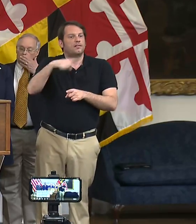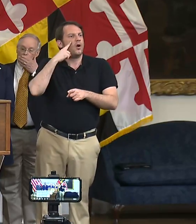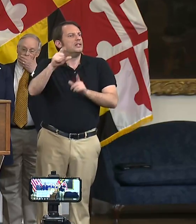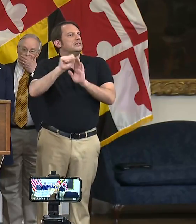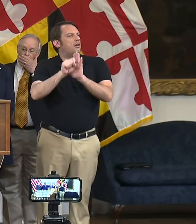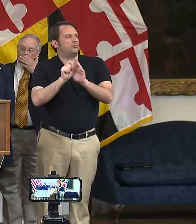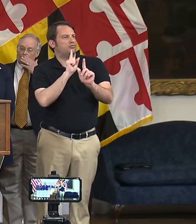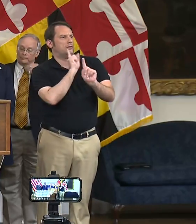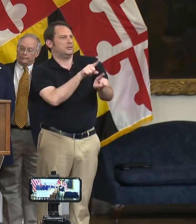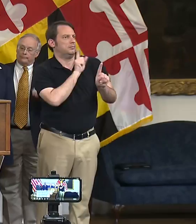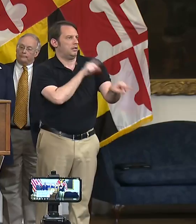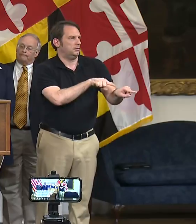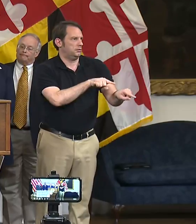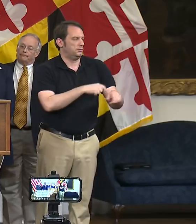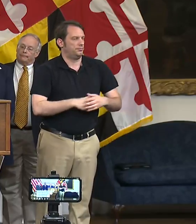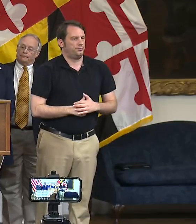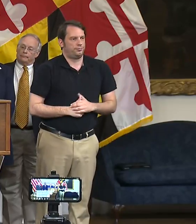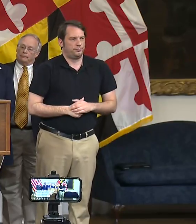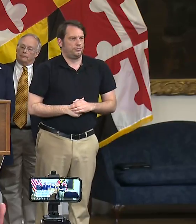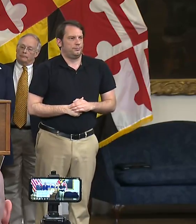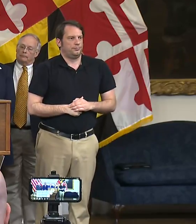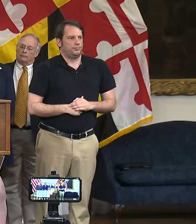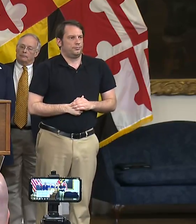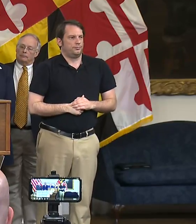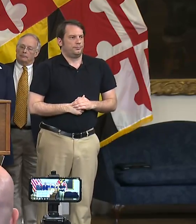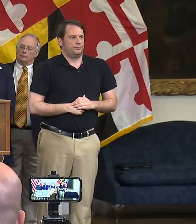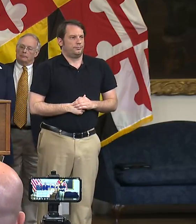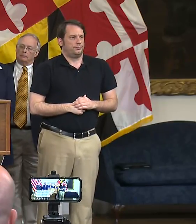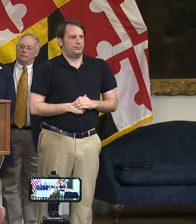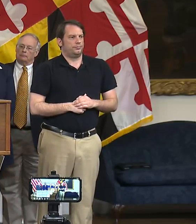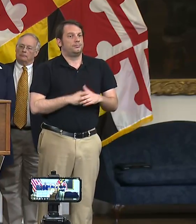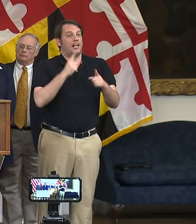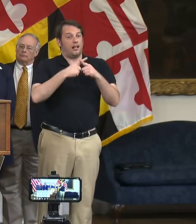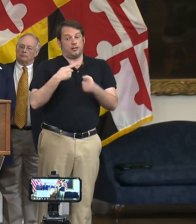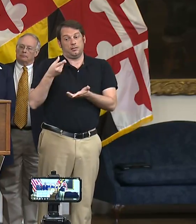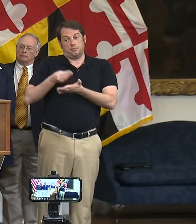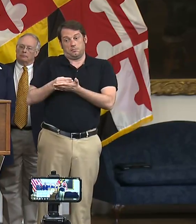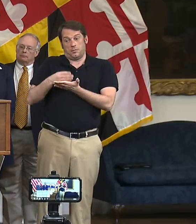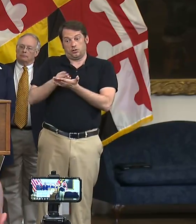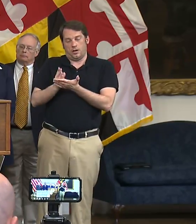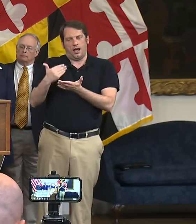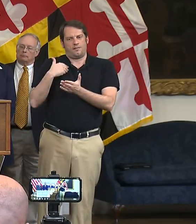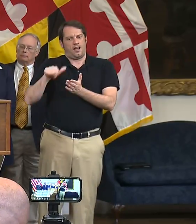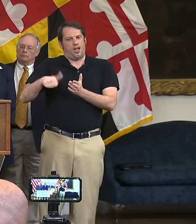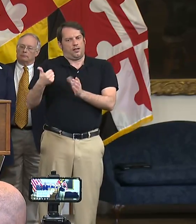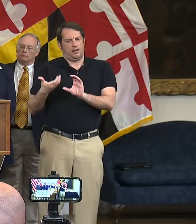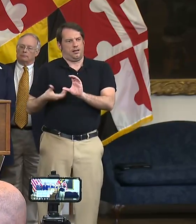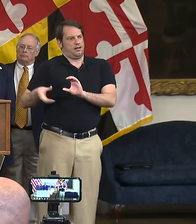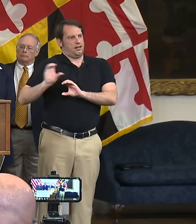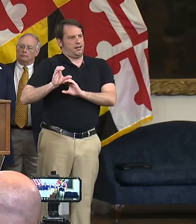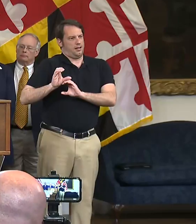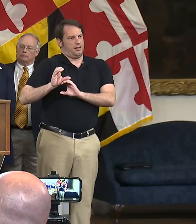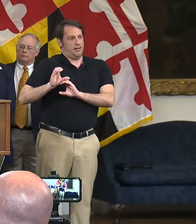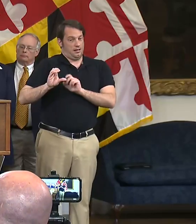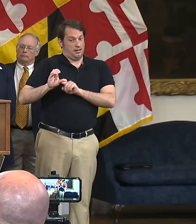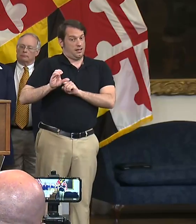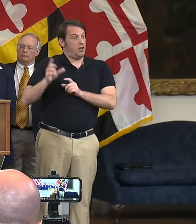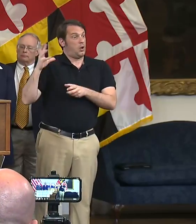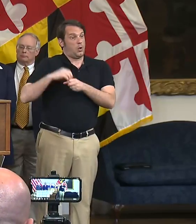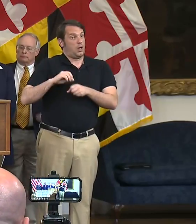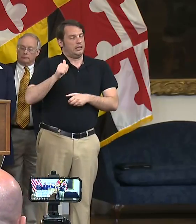administration submitted a supplemental budget, which includes $10 million for emergency coronavirus preparedness